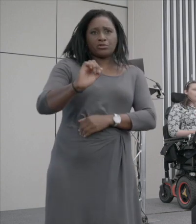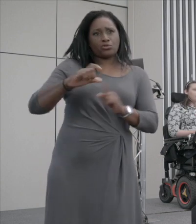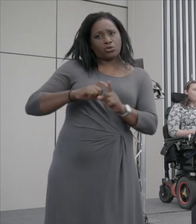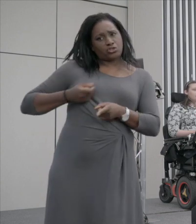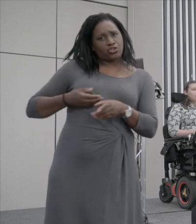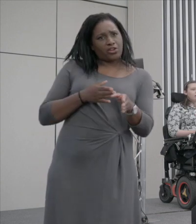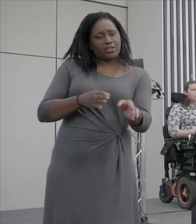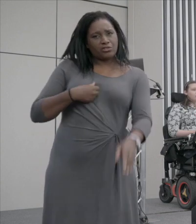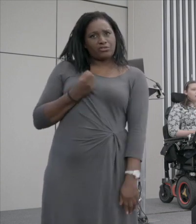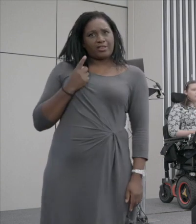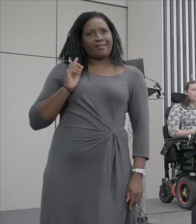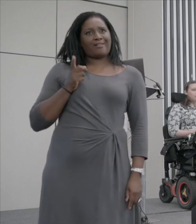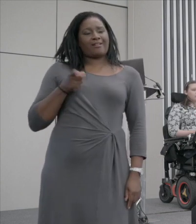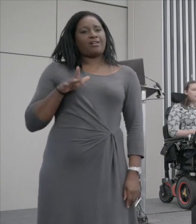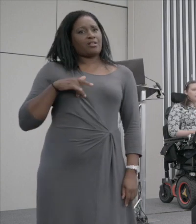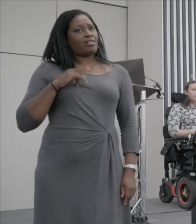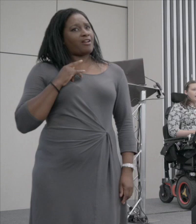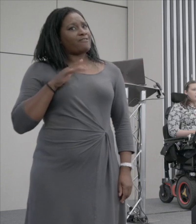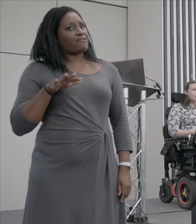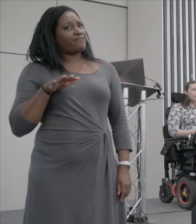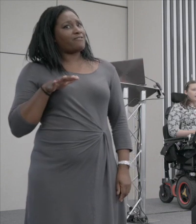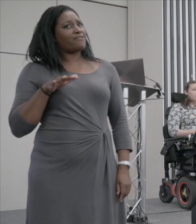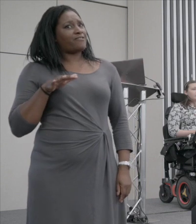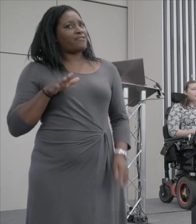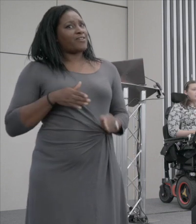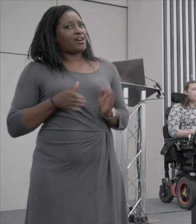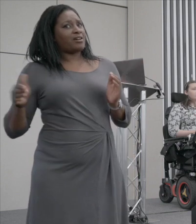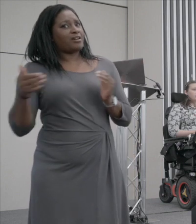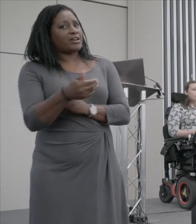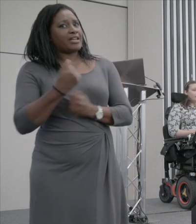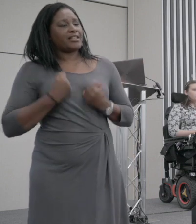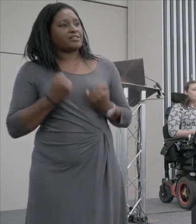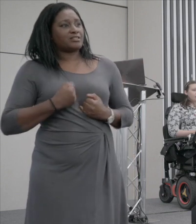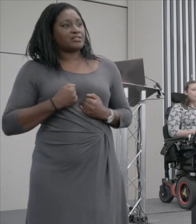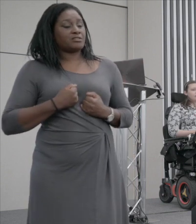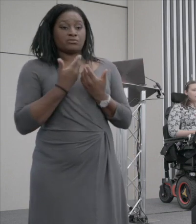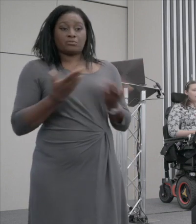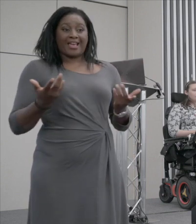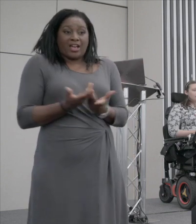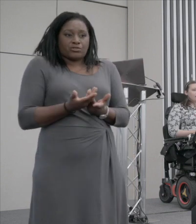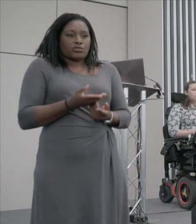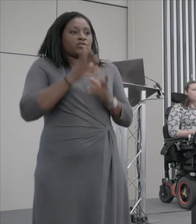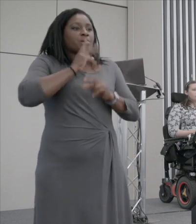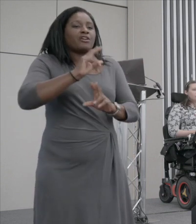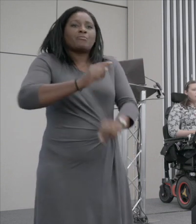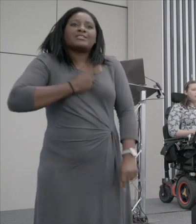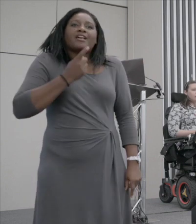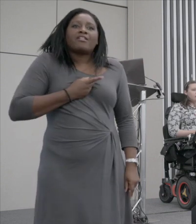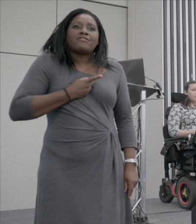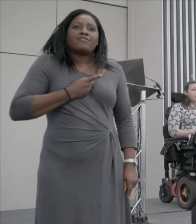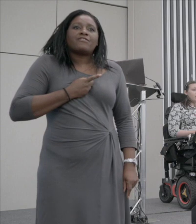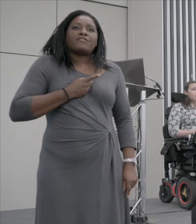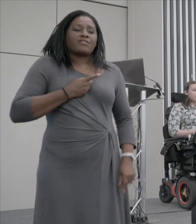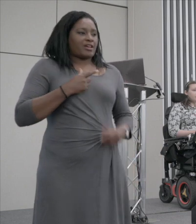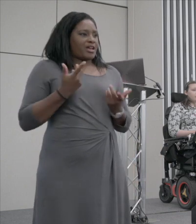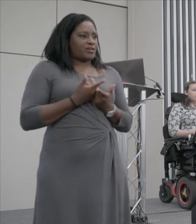of gave me hope that there was a life outside of illness. And she inspired me and showed me how to speak for myself and how to, you